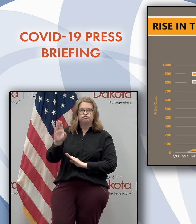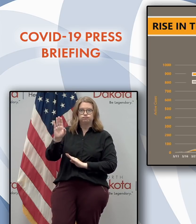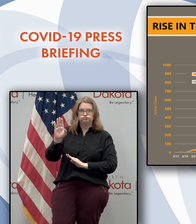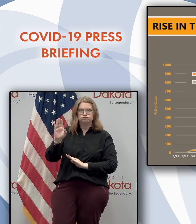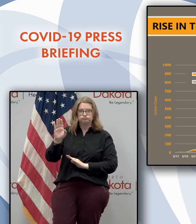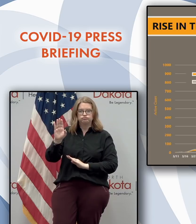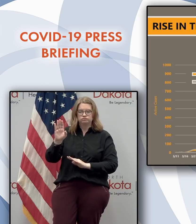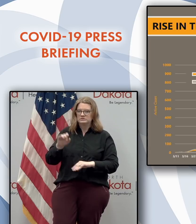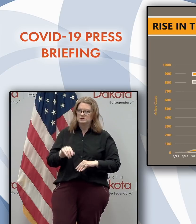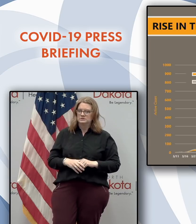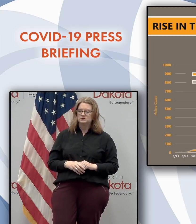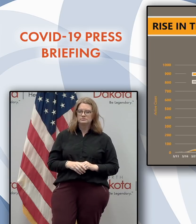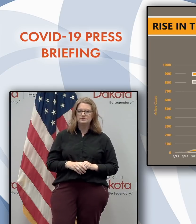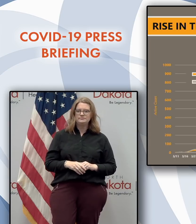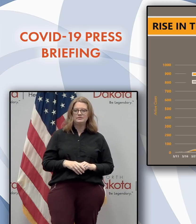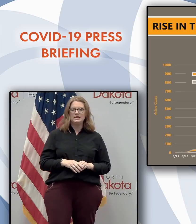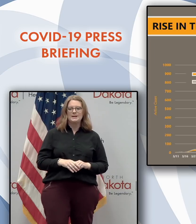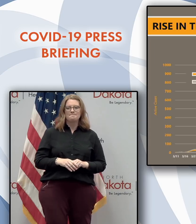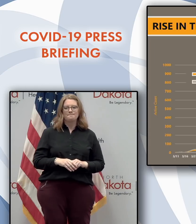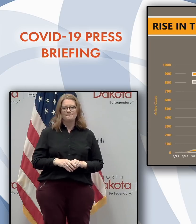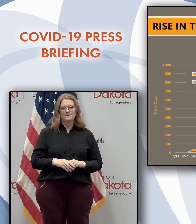going upwards.